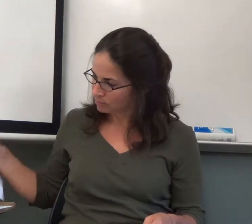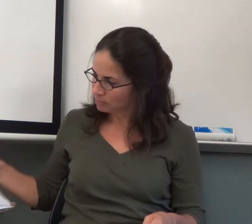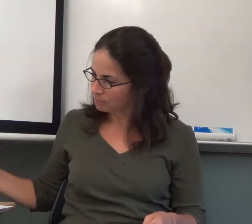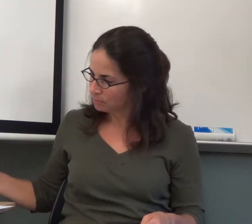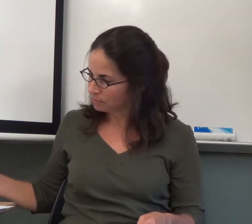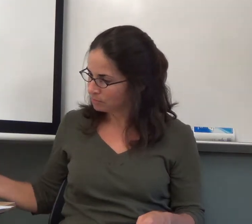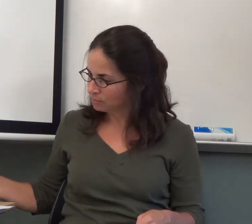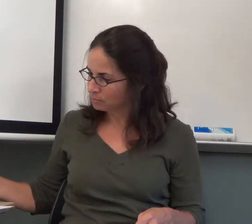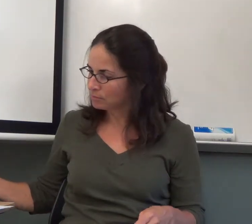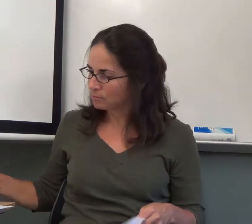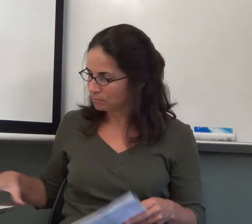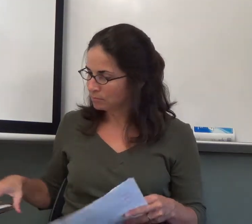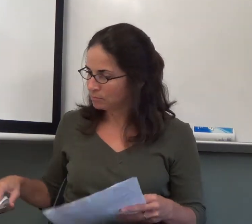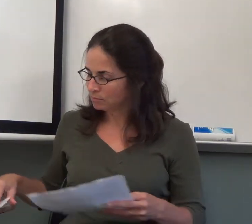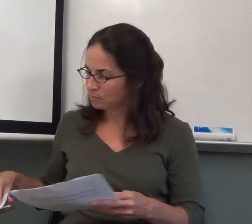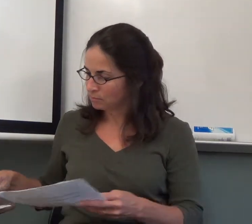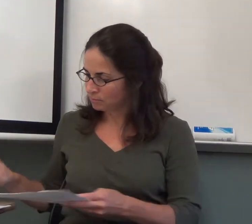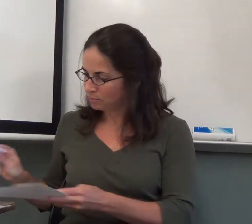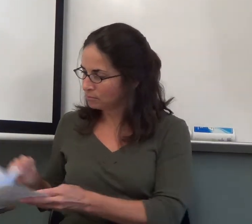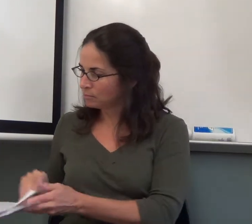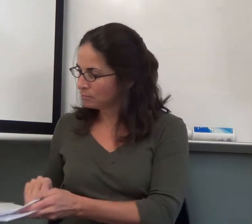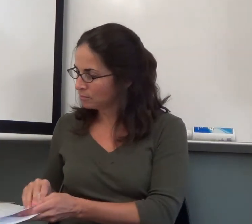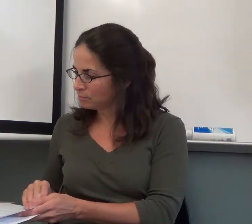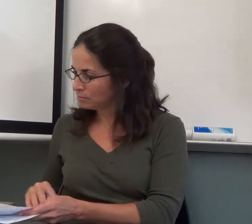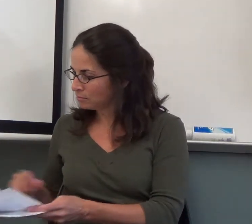sentence structure